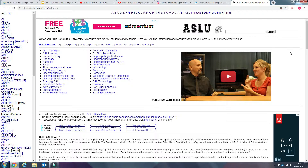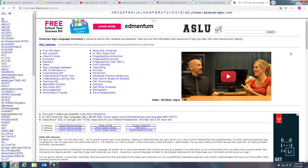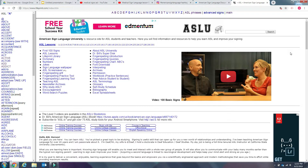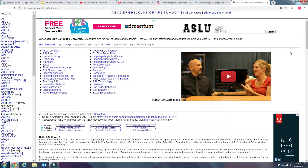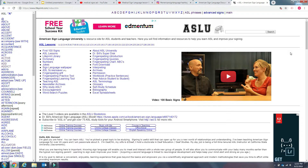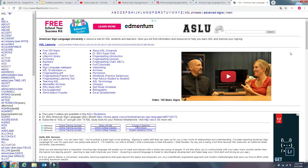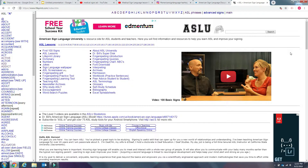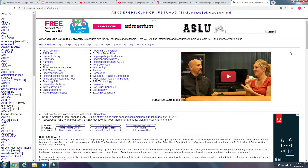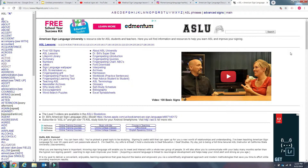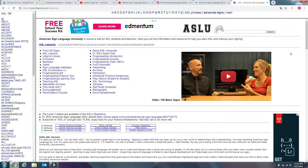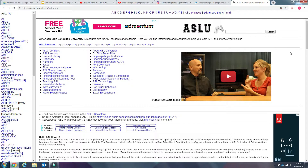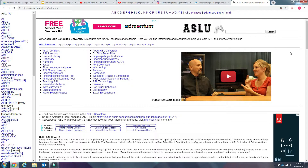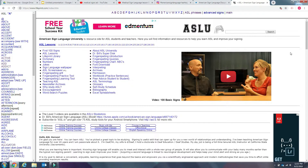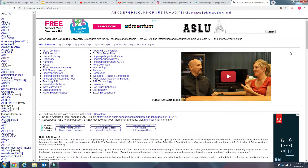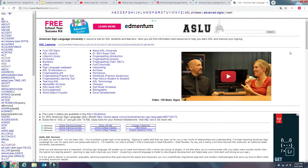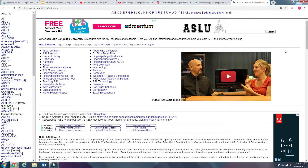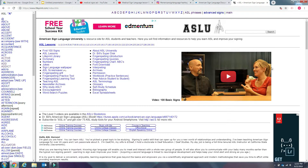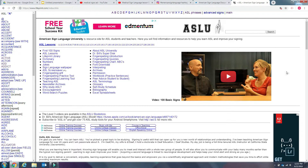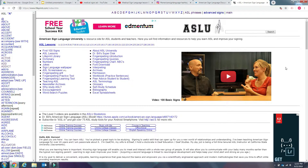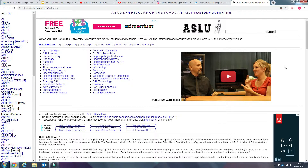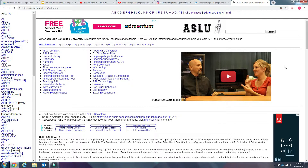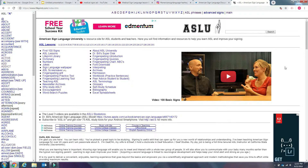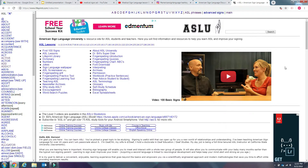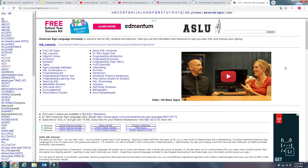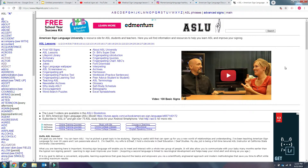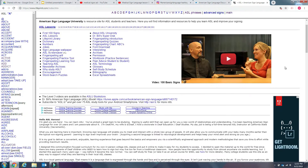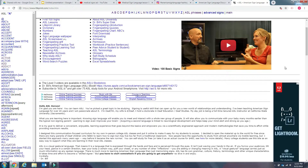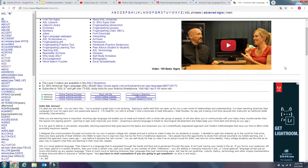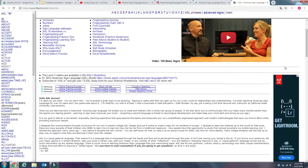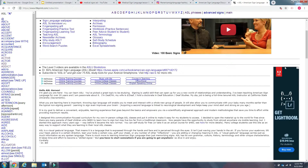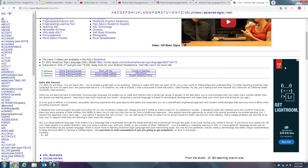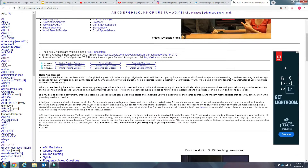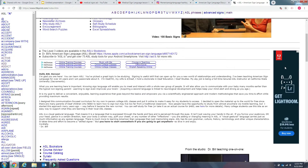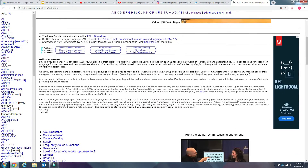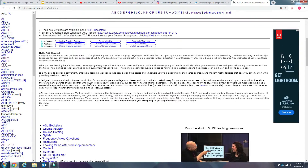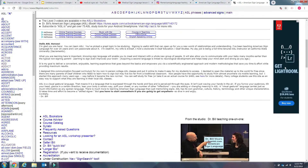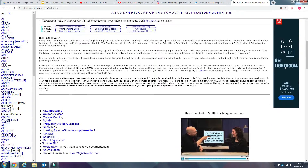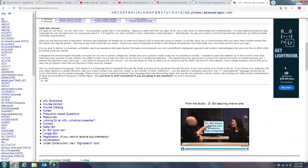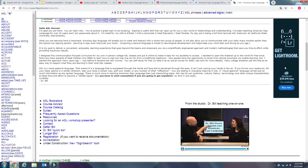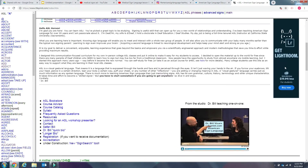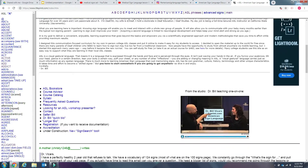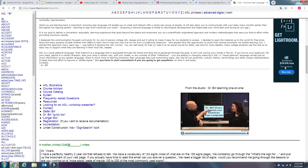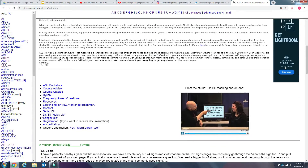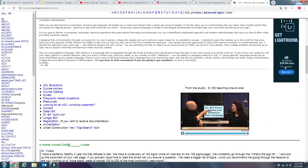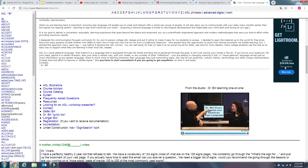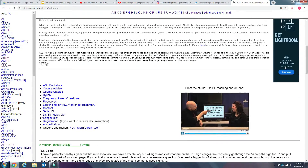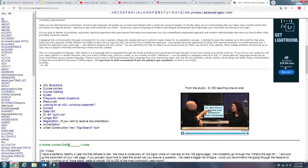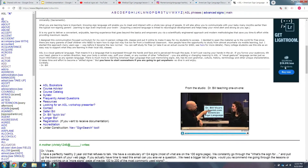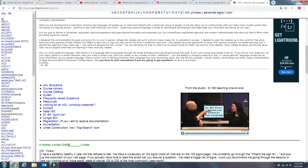by Dr. Bill, and this website contains his entire ASL curriculum